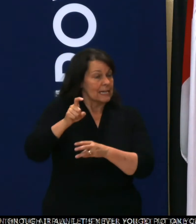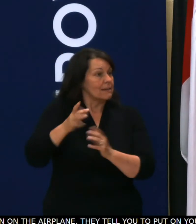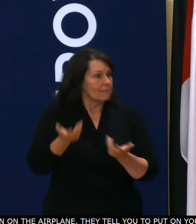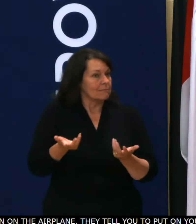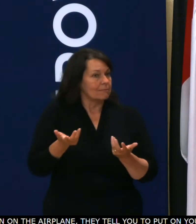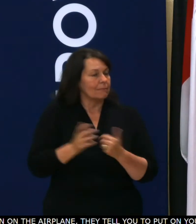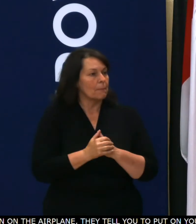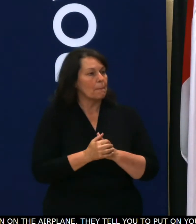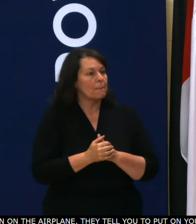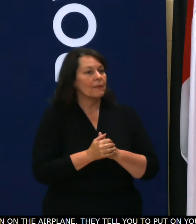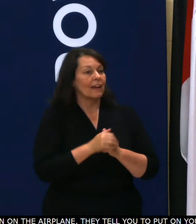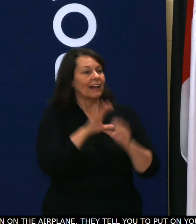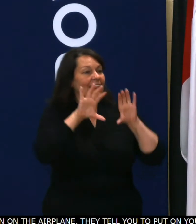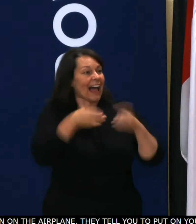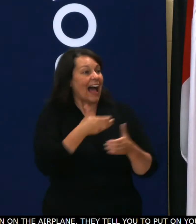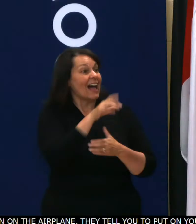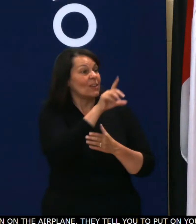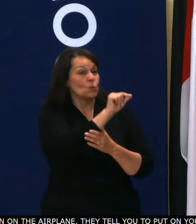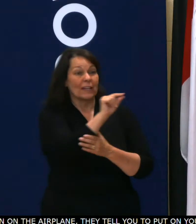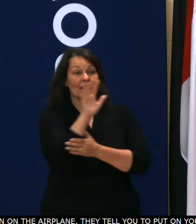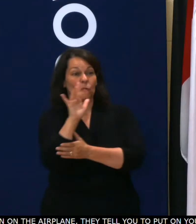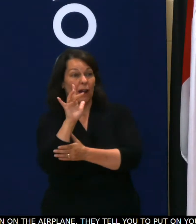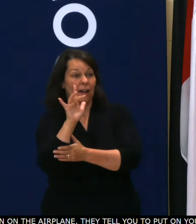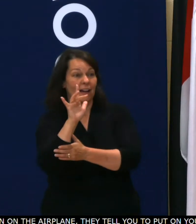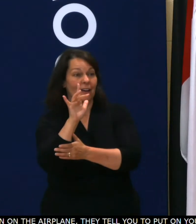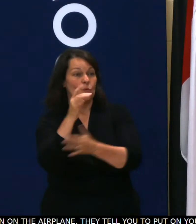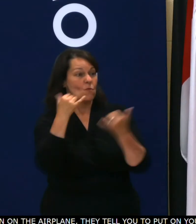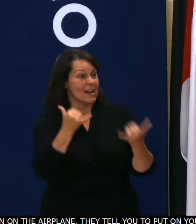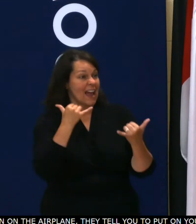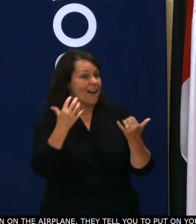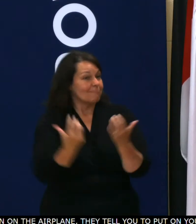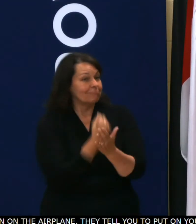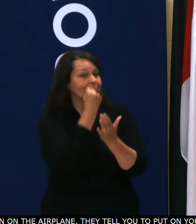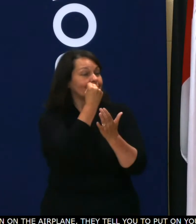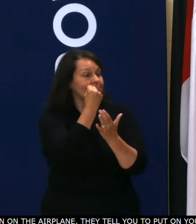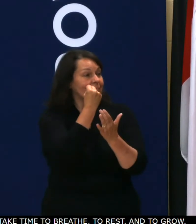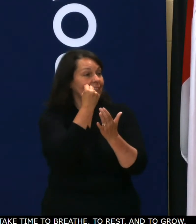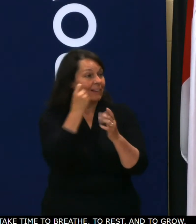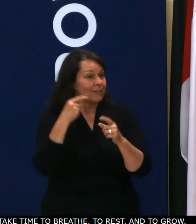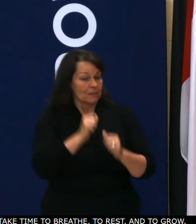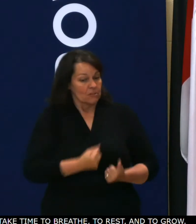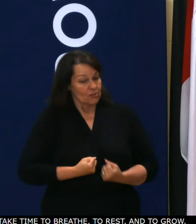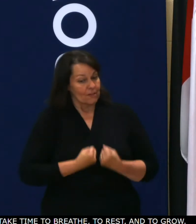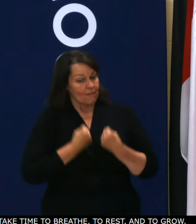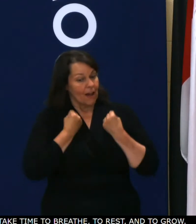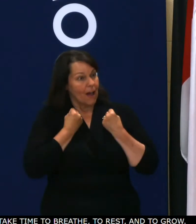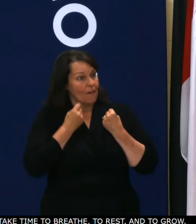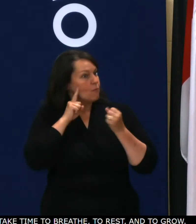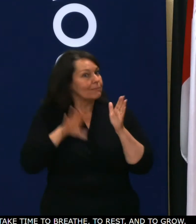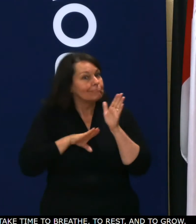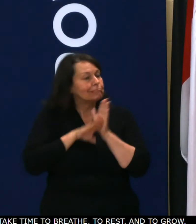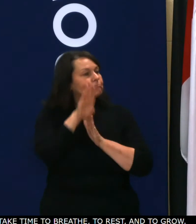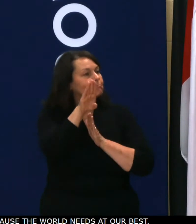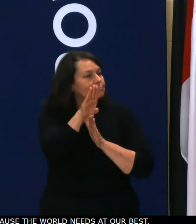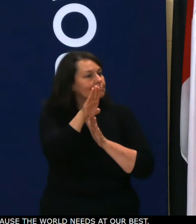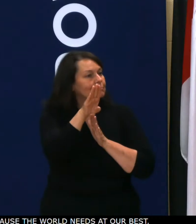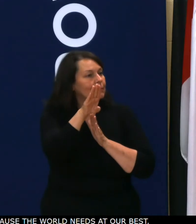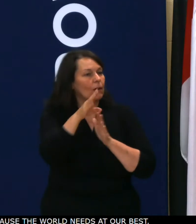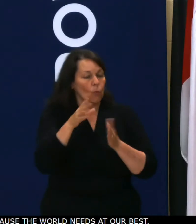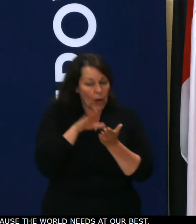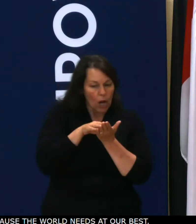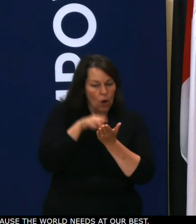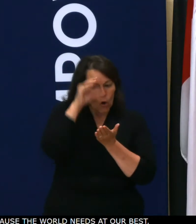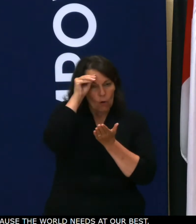of 2025, this is our moment. We didn't just survive, we thrived. We didn't just learn,